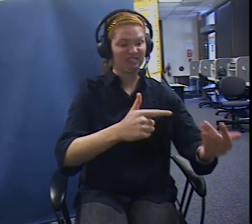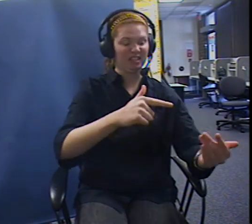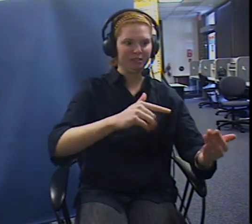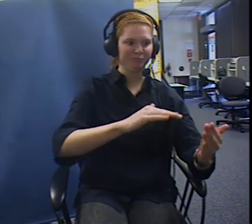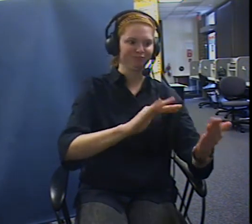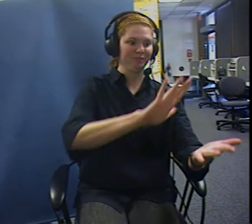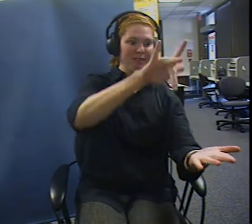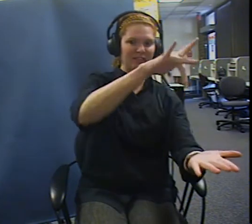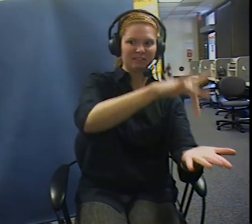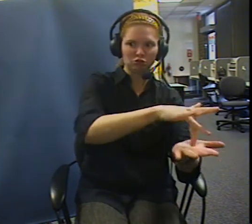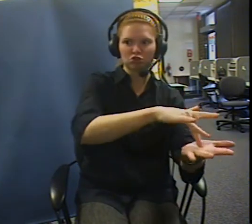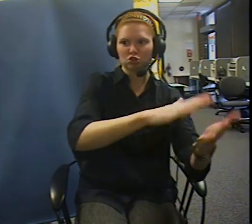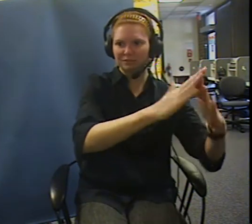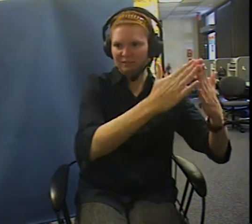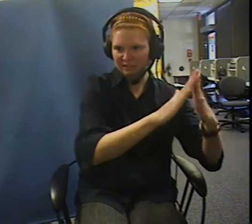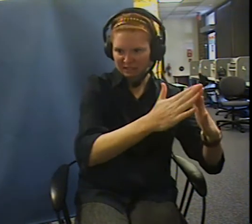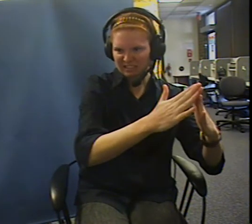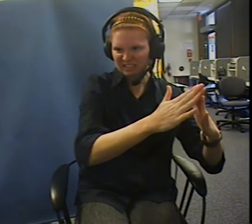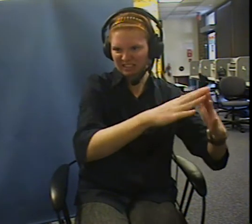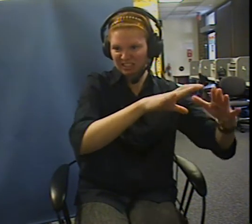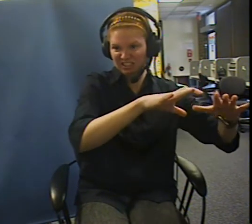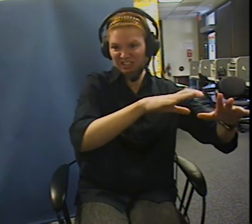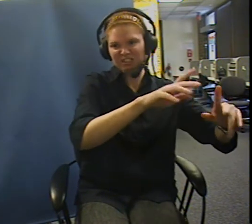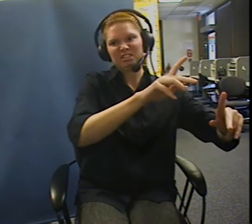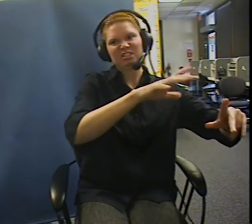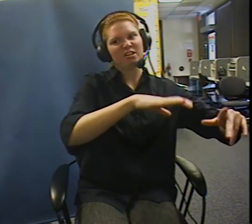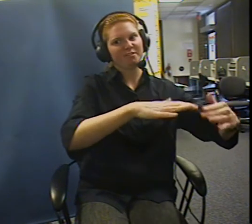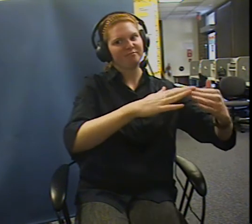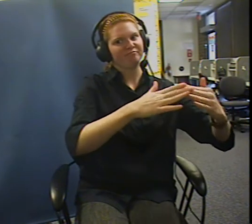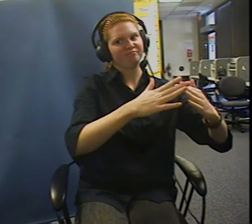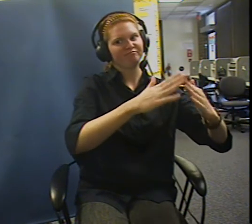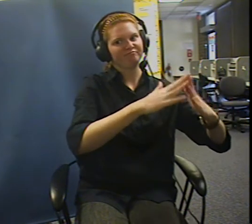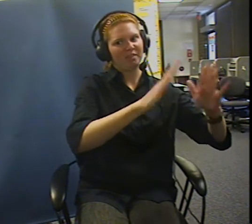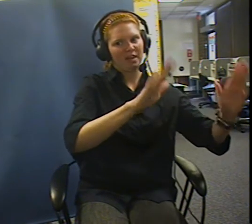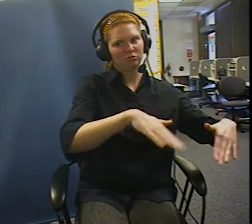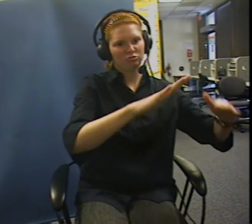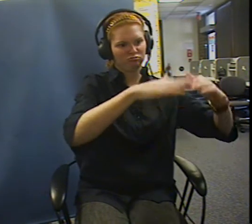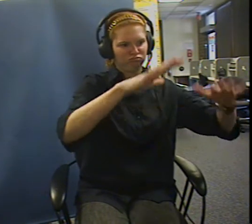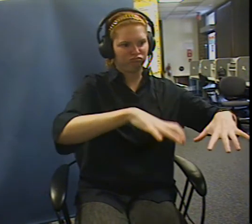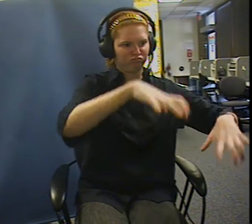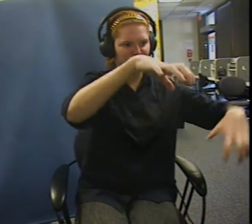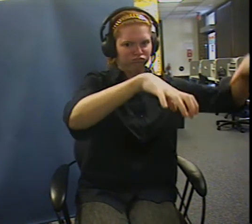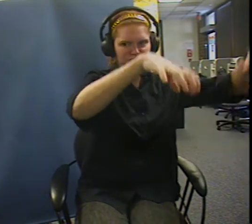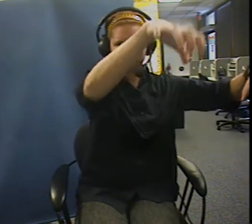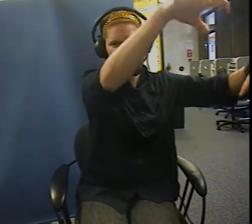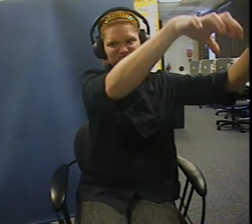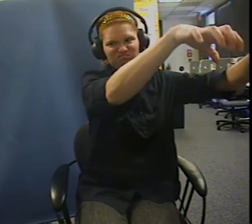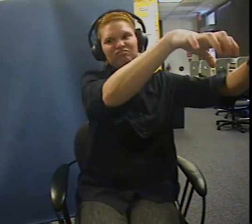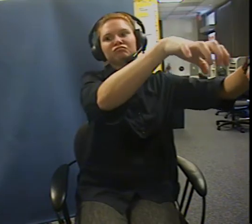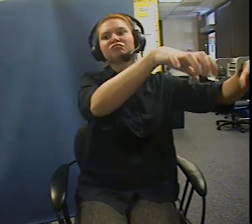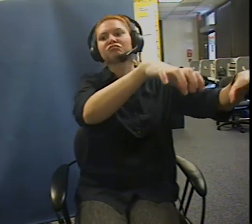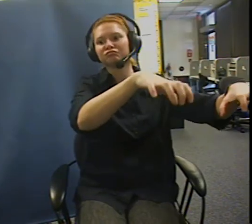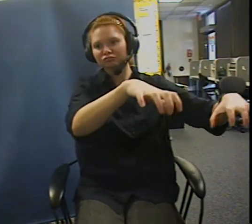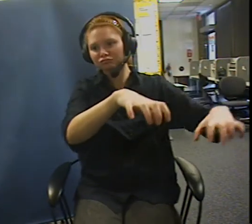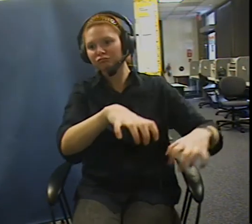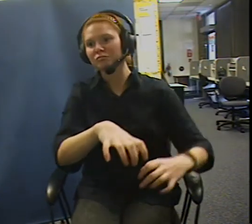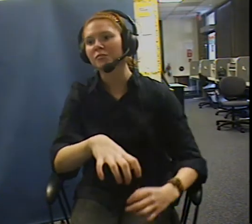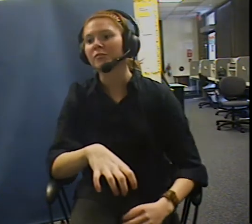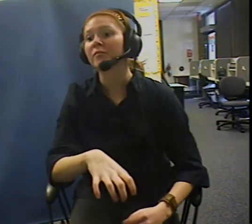Moreover, the incomes of our central city residents, the average income of central city residents has gone down as middle-income families have moved